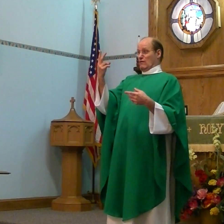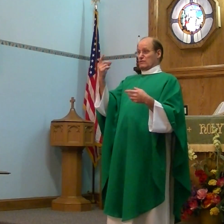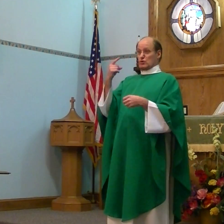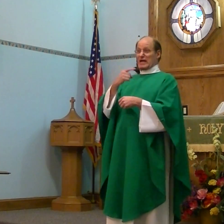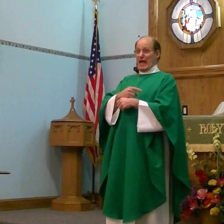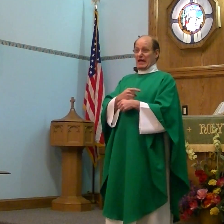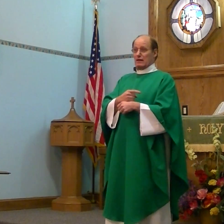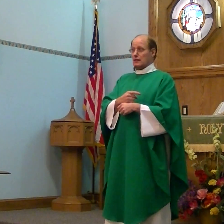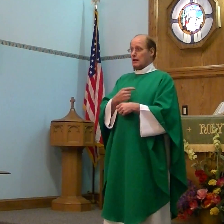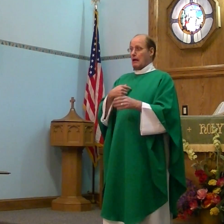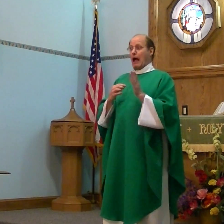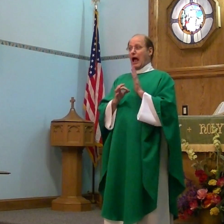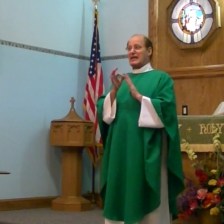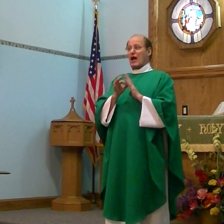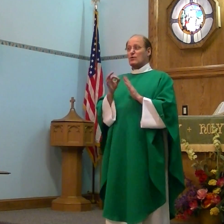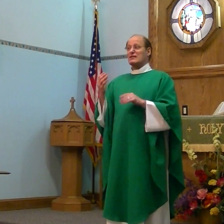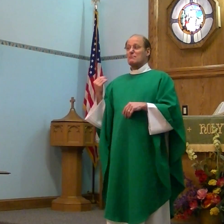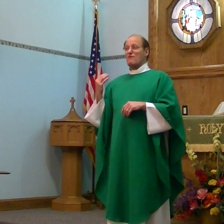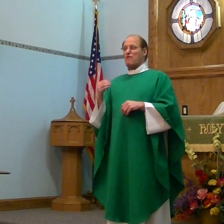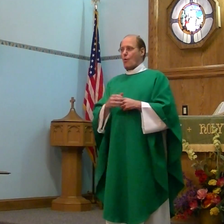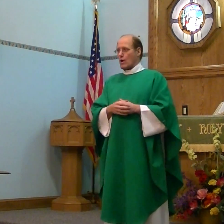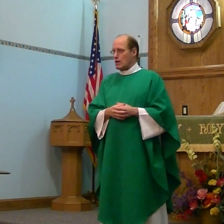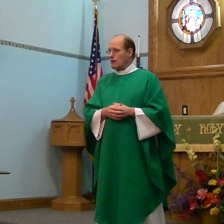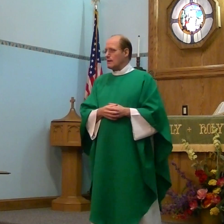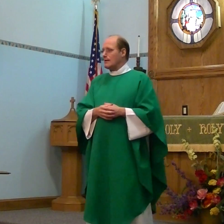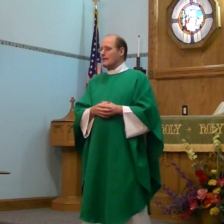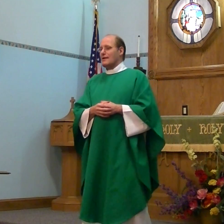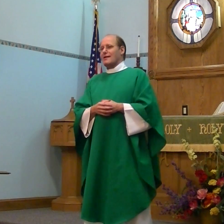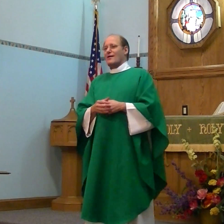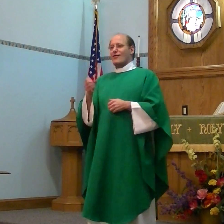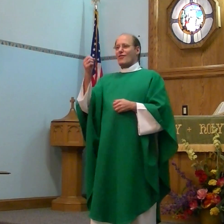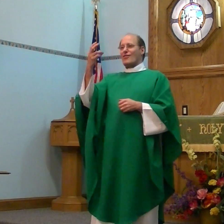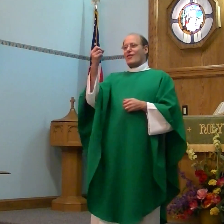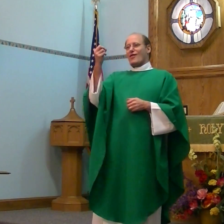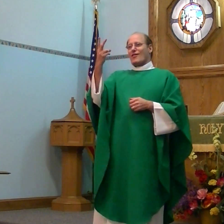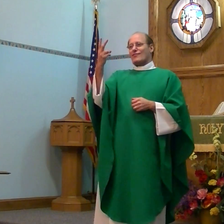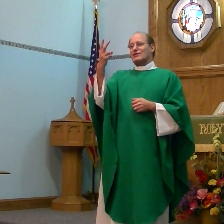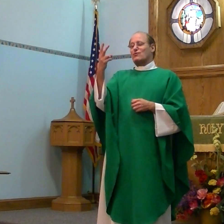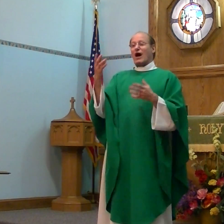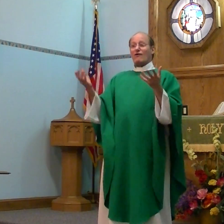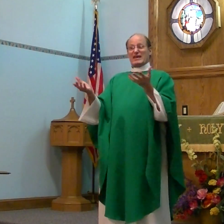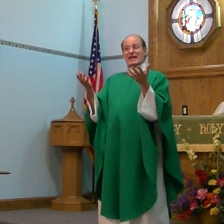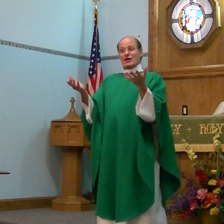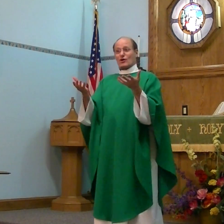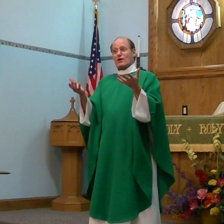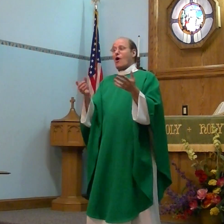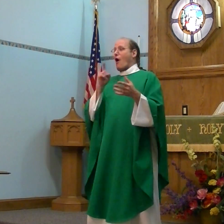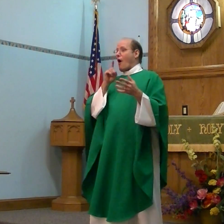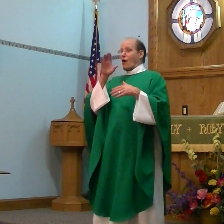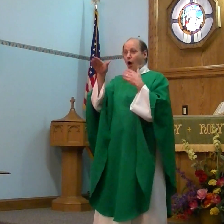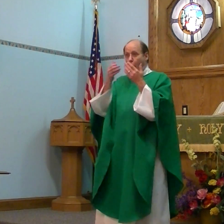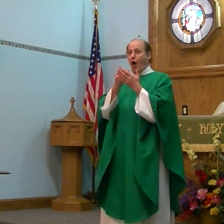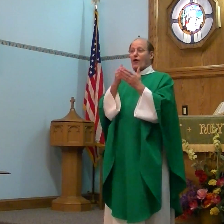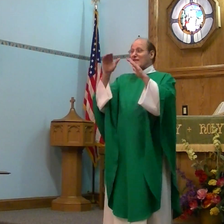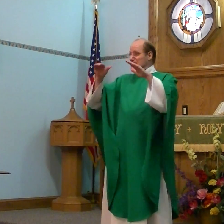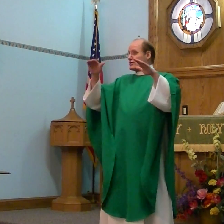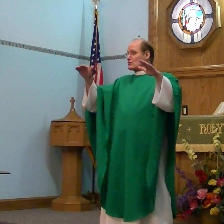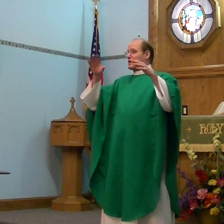today. I counted them before. The 12 here are all the children